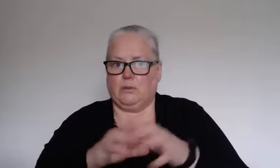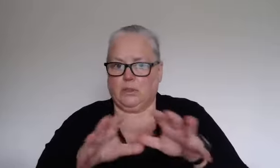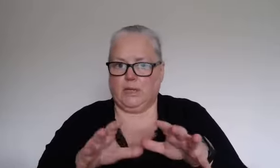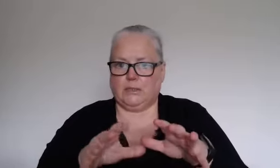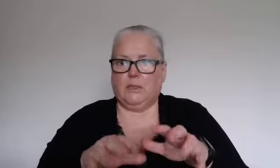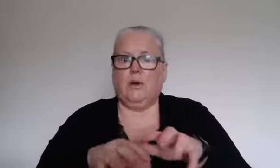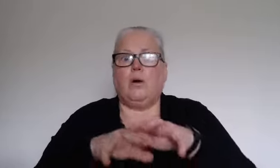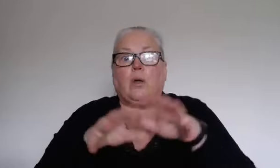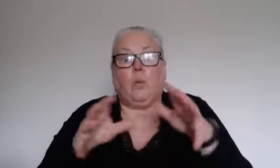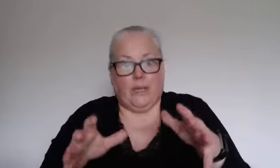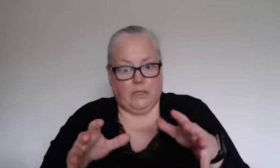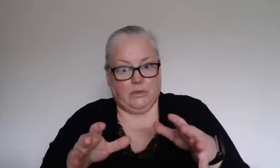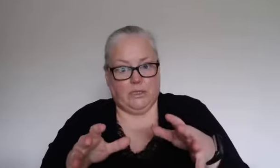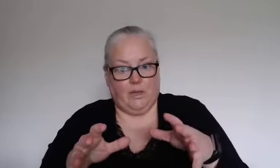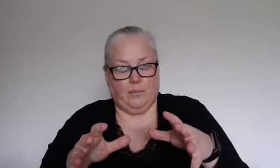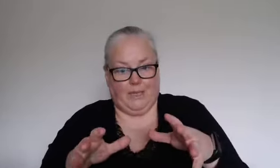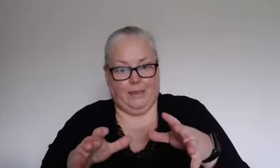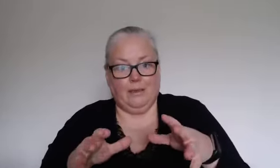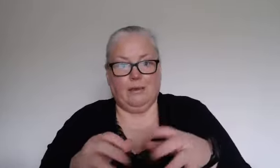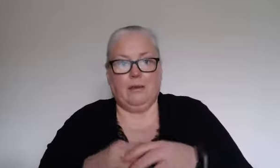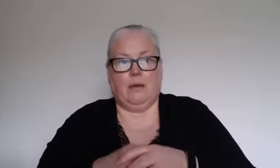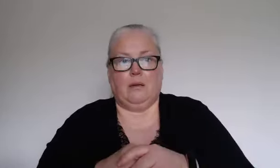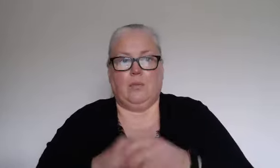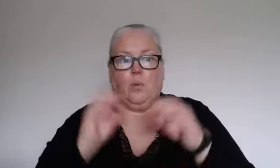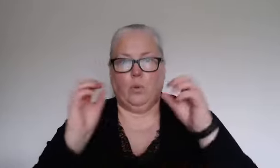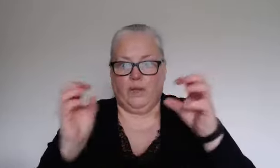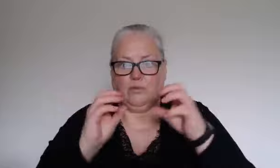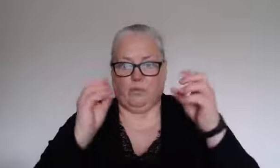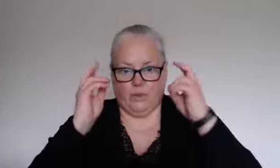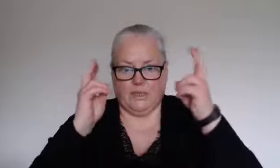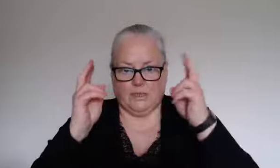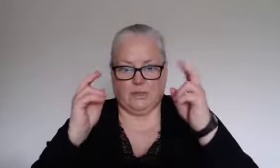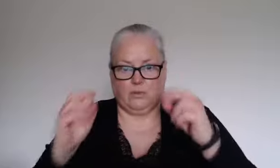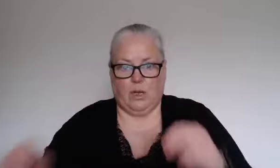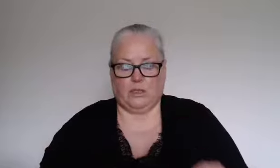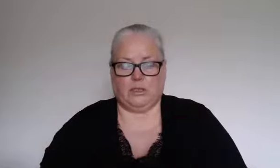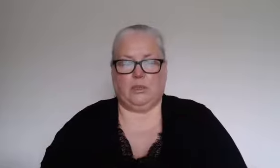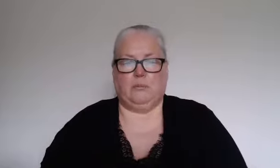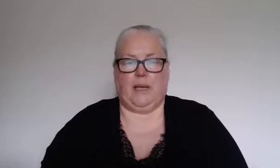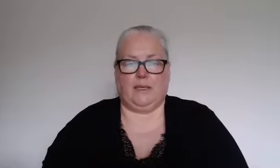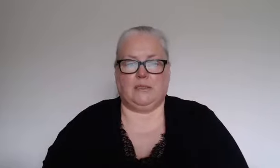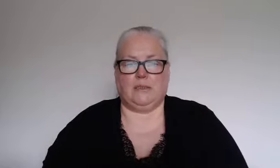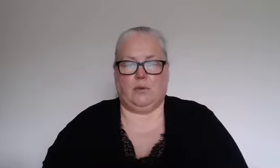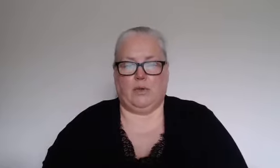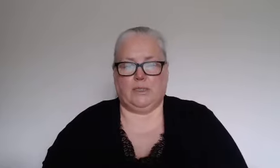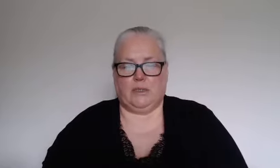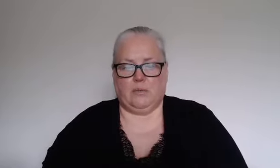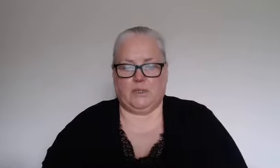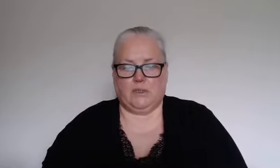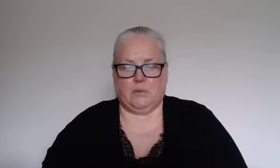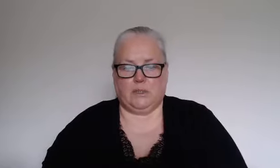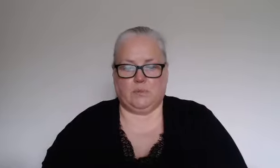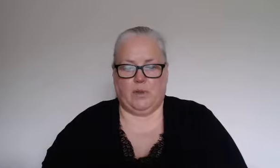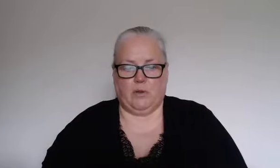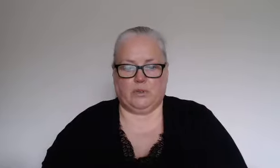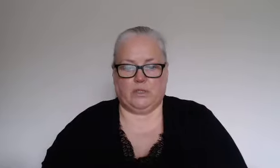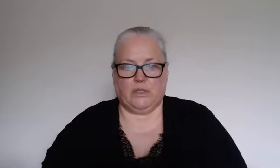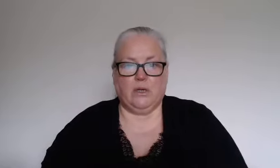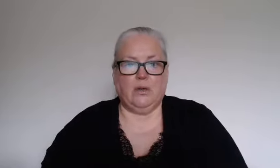at, okay, what can I do to help me with this new knowledge in place. So let's get on with this week's blog, which is really